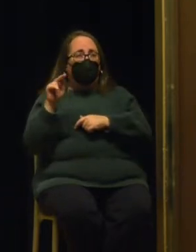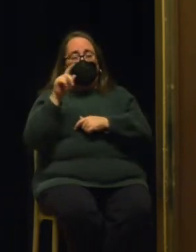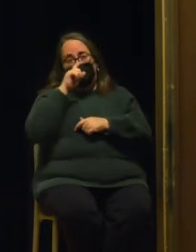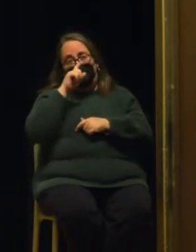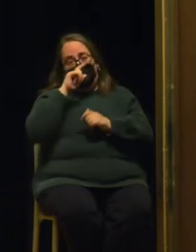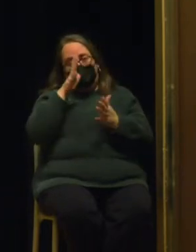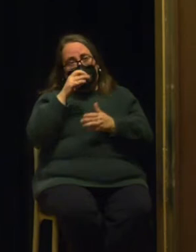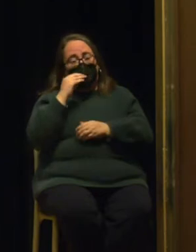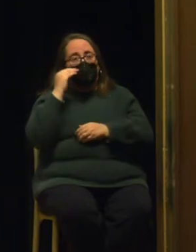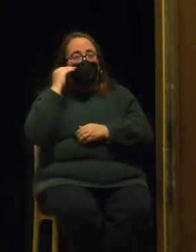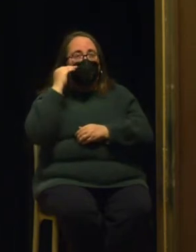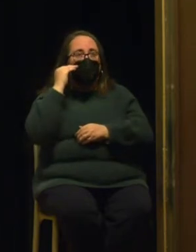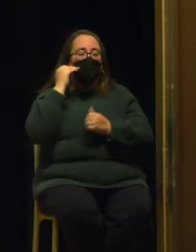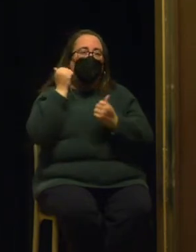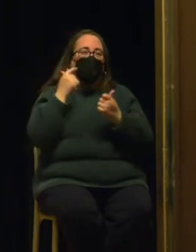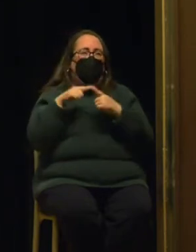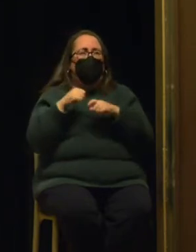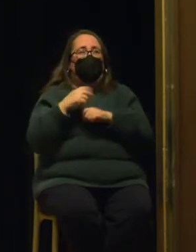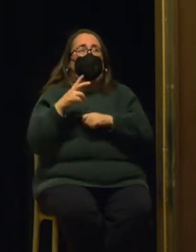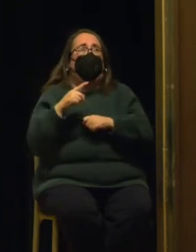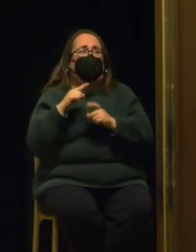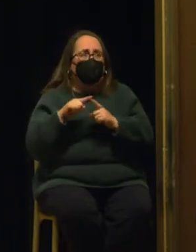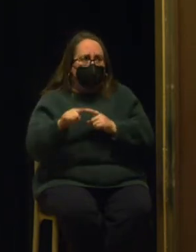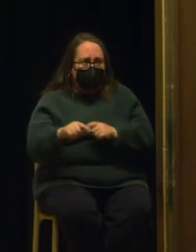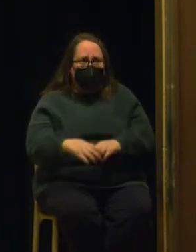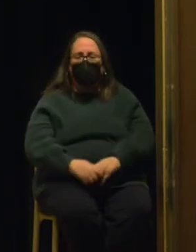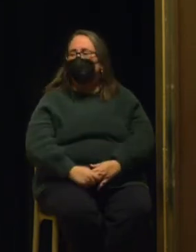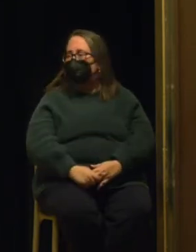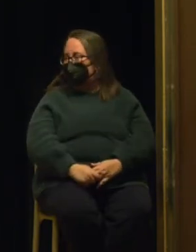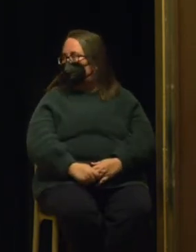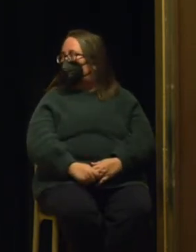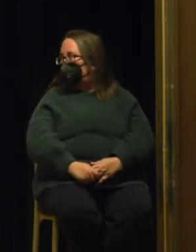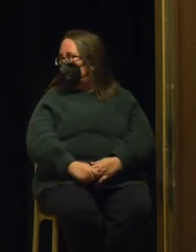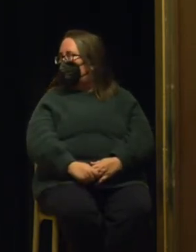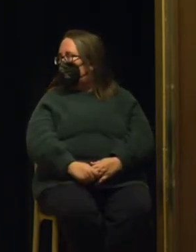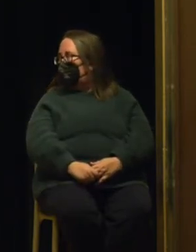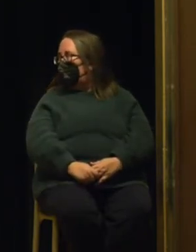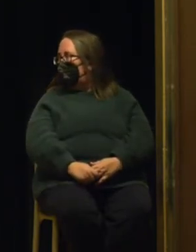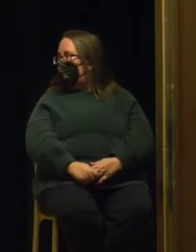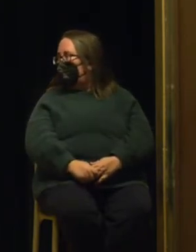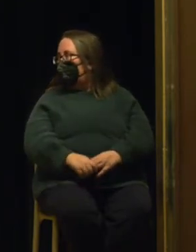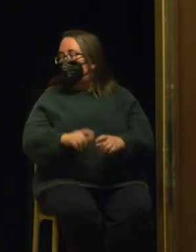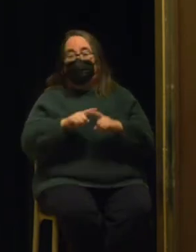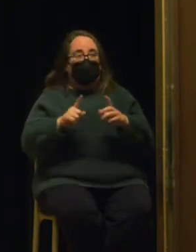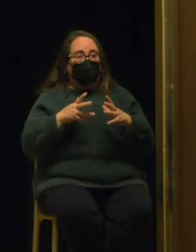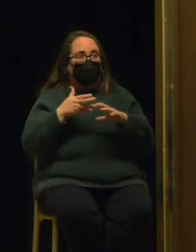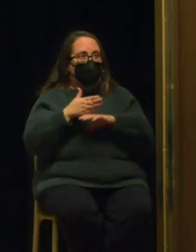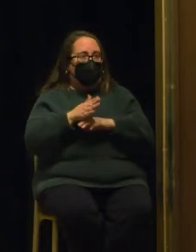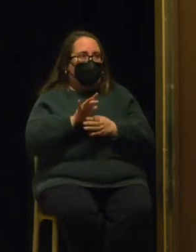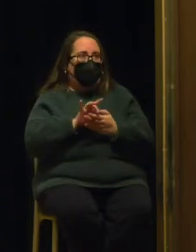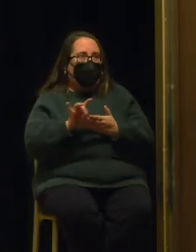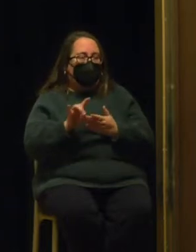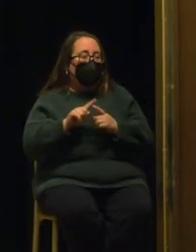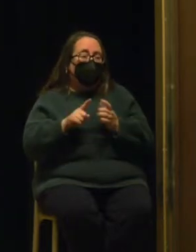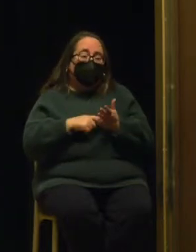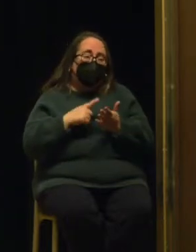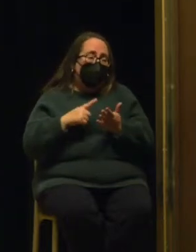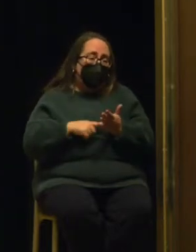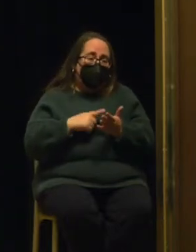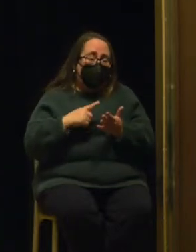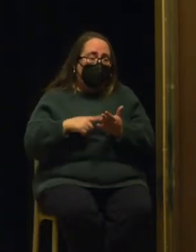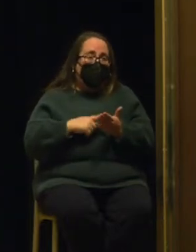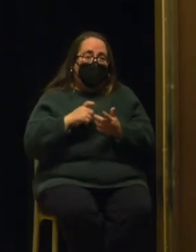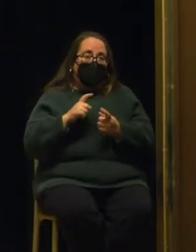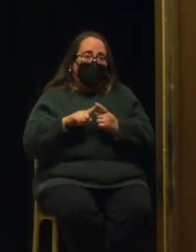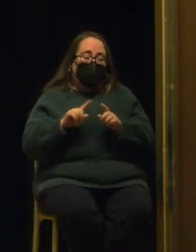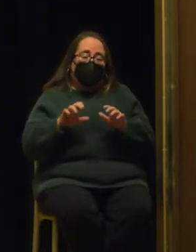it home and tried to make up to him for leaving him after 8 weeks. But sometimes you just you have